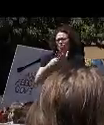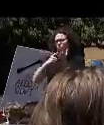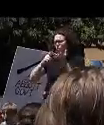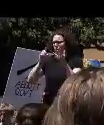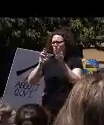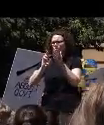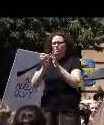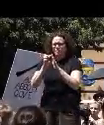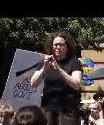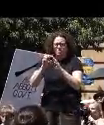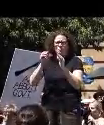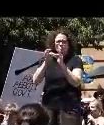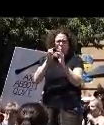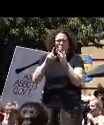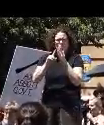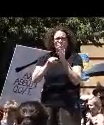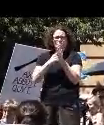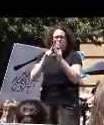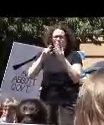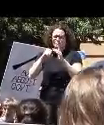Blakey.